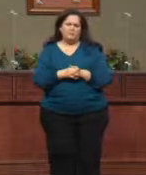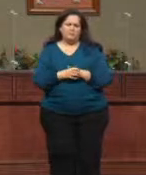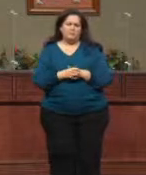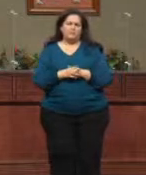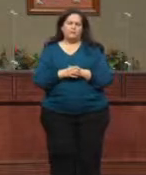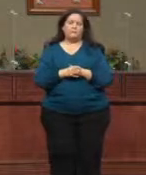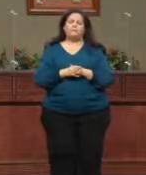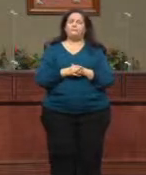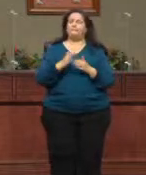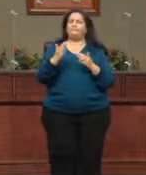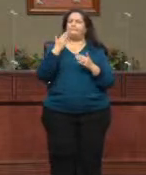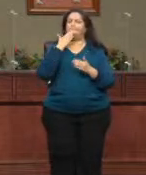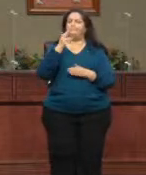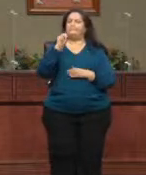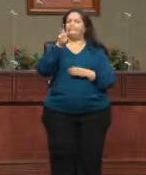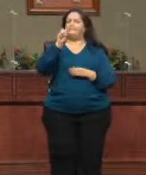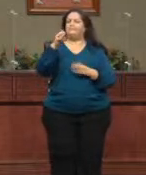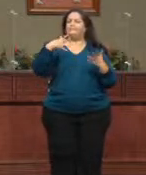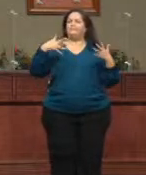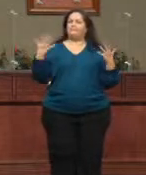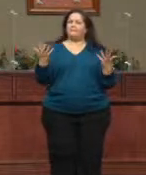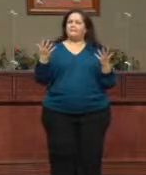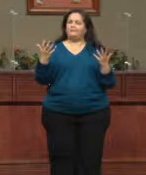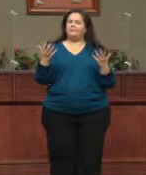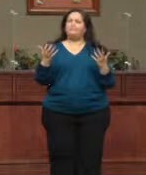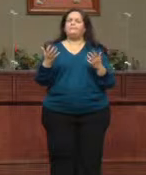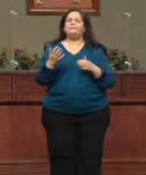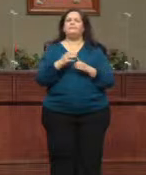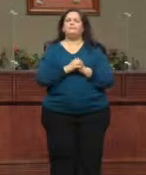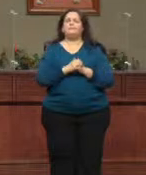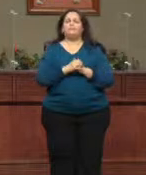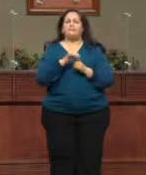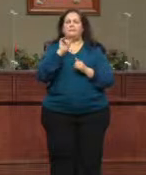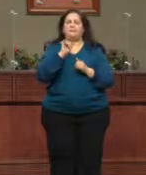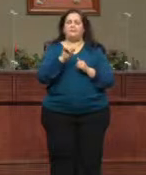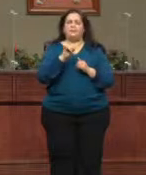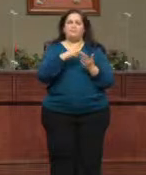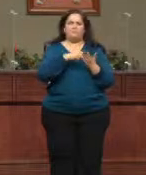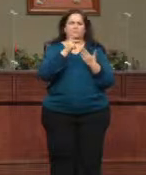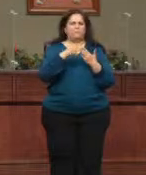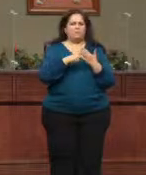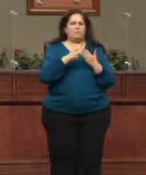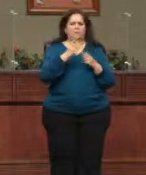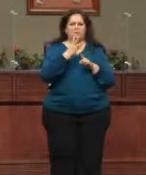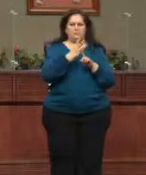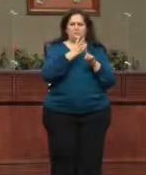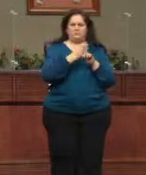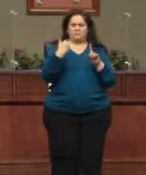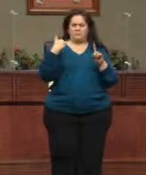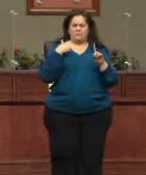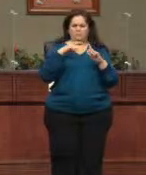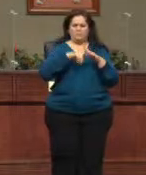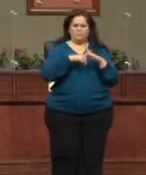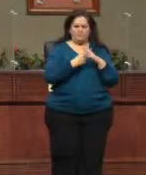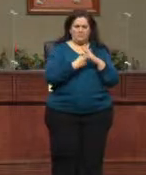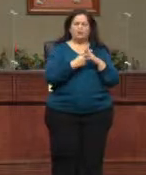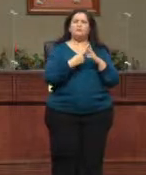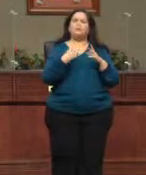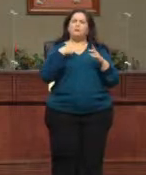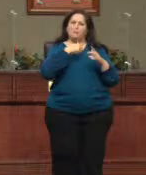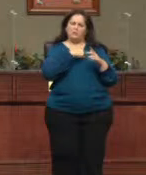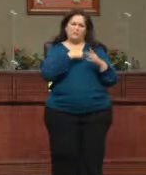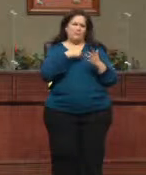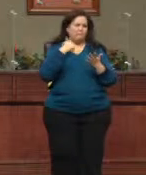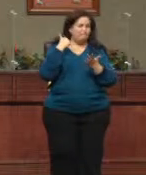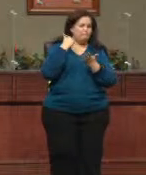Good news is, since our COVID-19 eviction diversion program launched 6 months ago, we have provided more